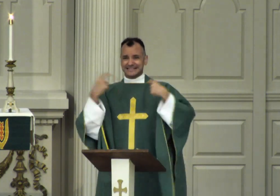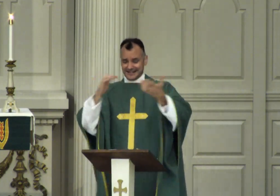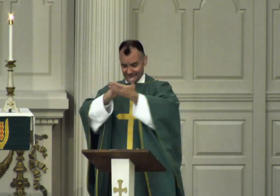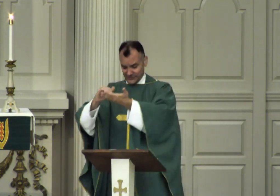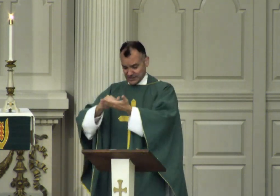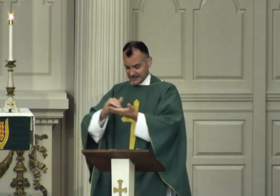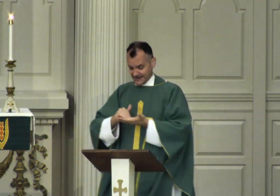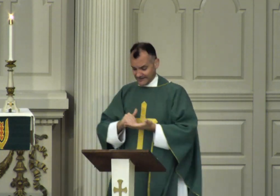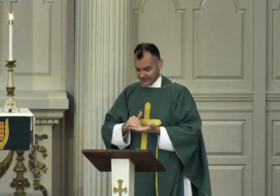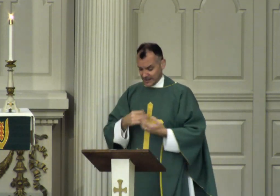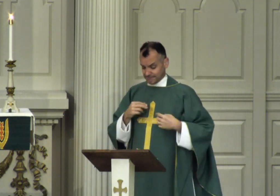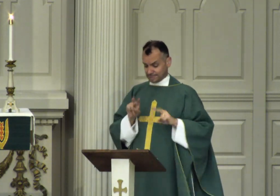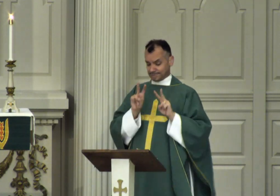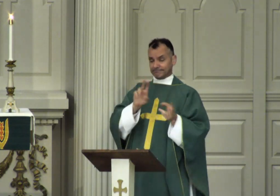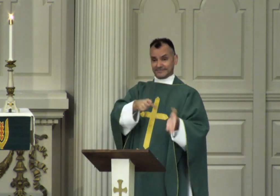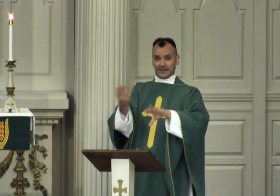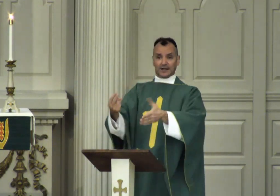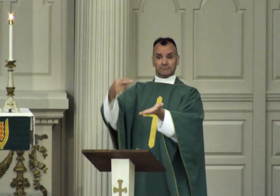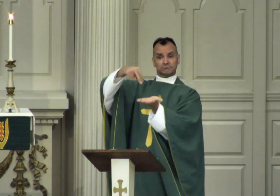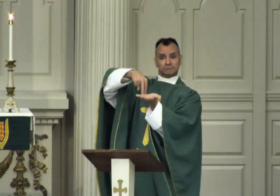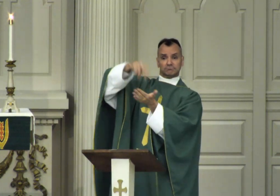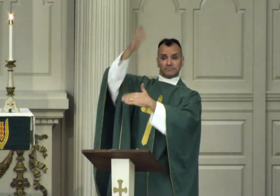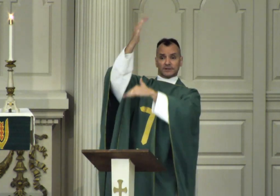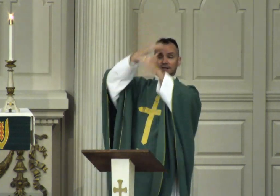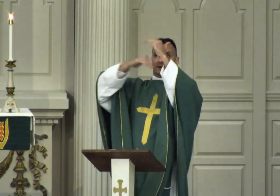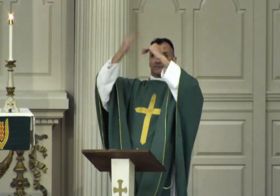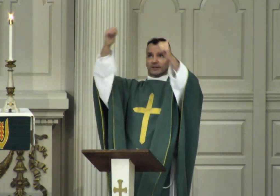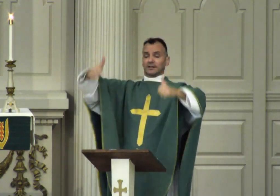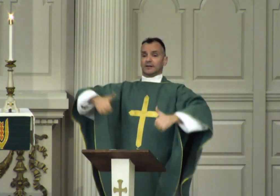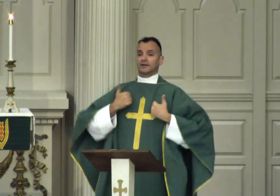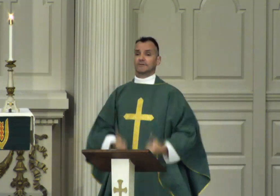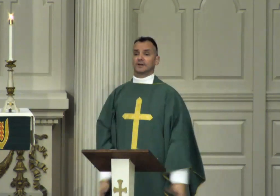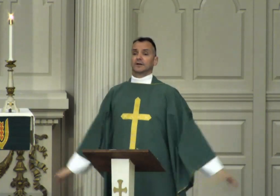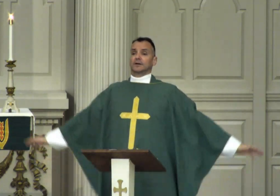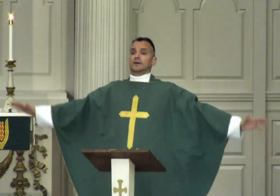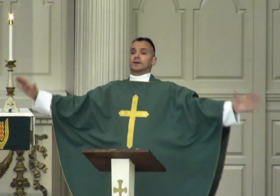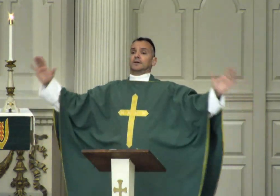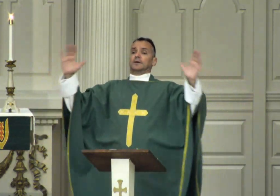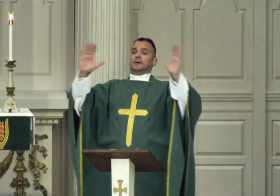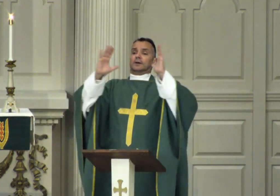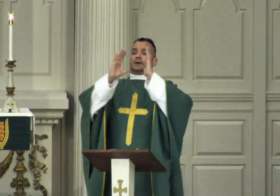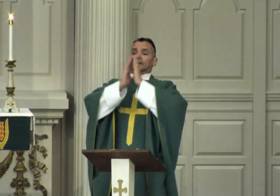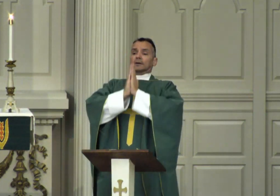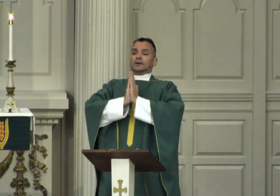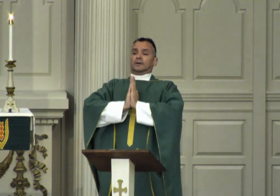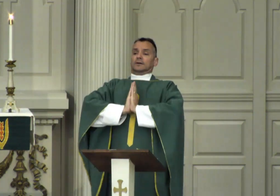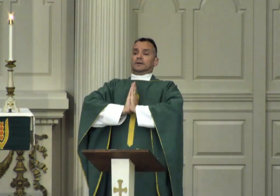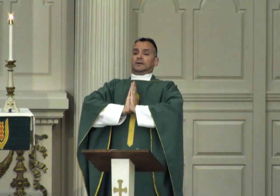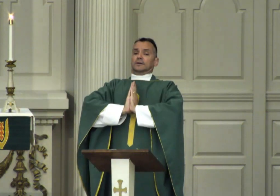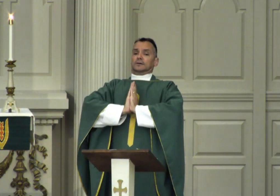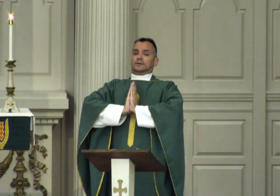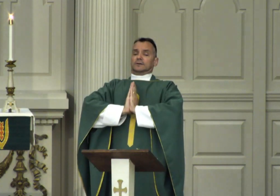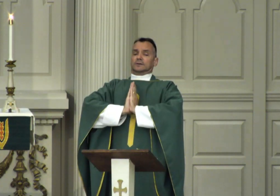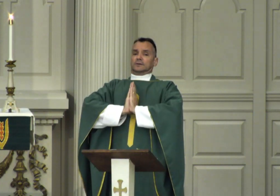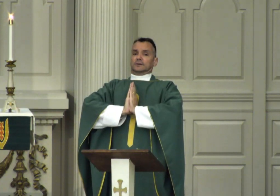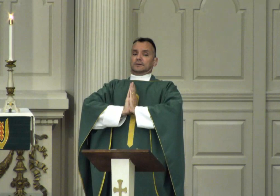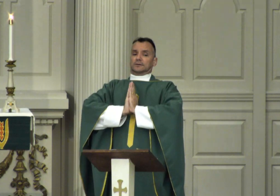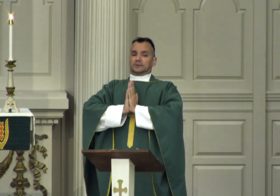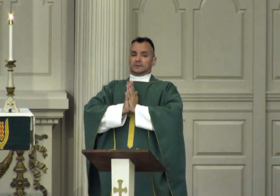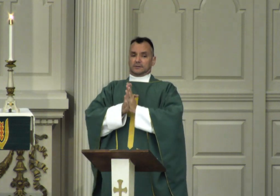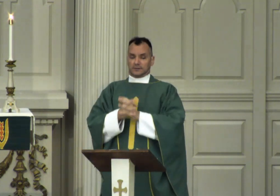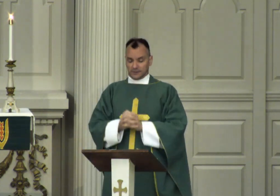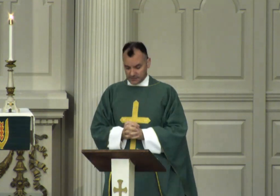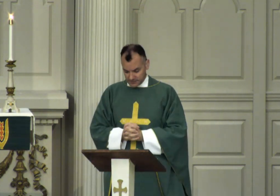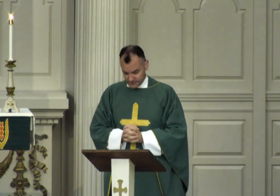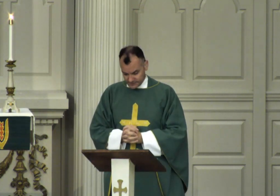and Apostolic Church. I confess one baptism for the forgiveness of sins, and I look forward to the resurrection of the dead and the life